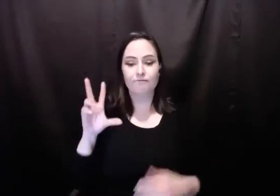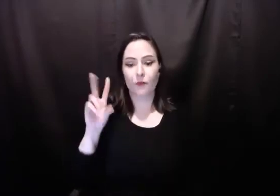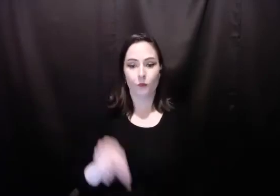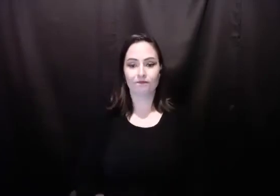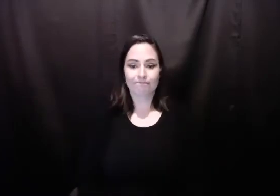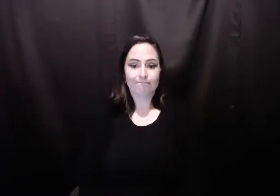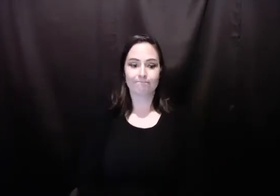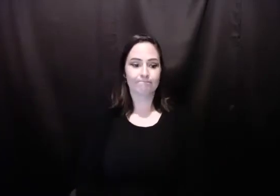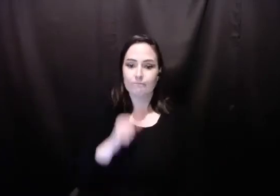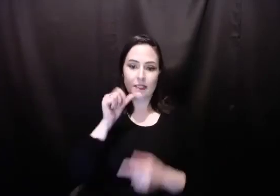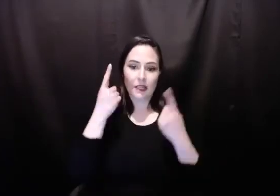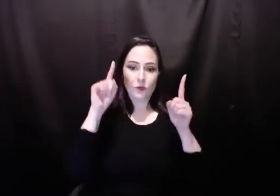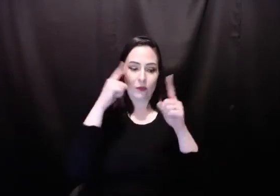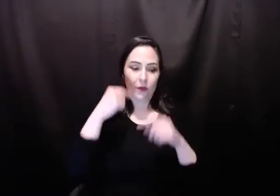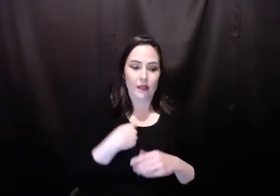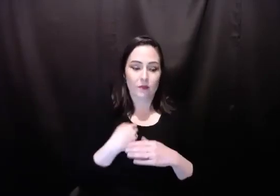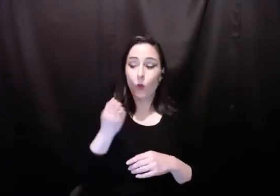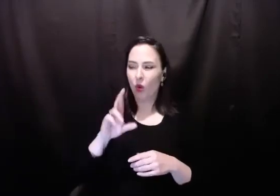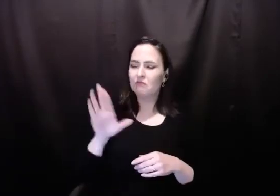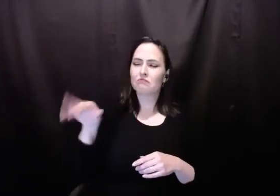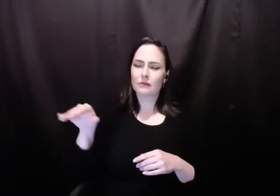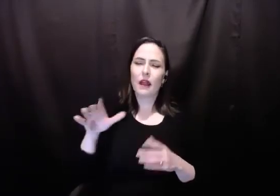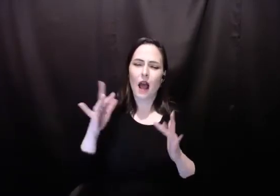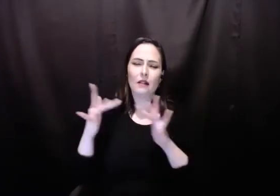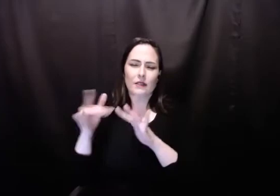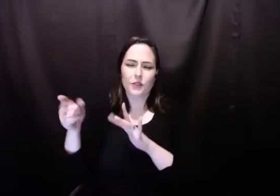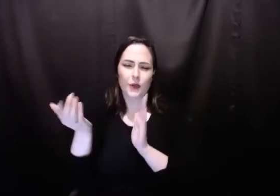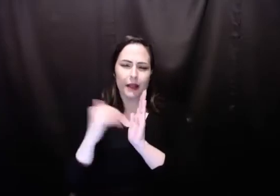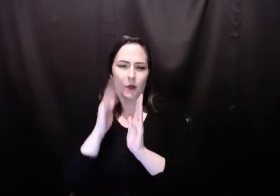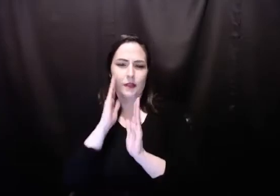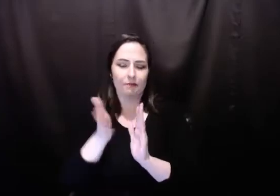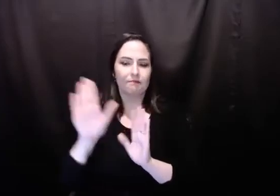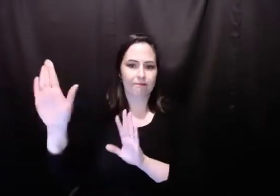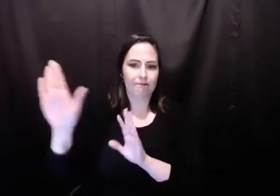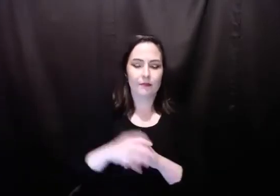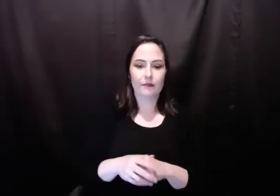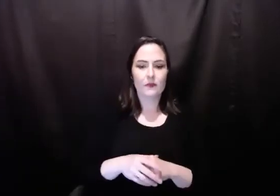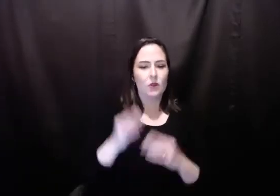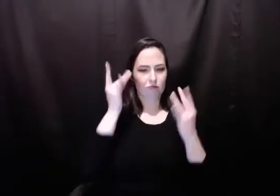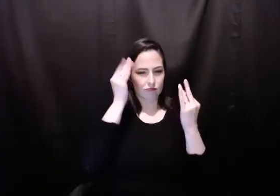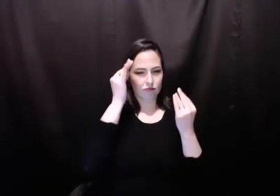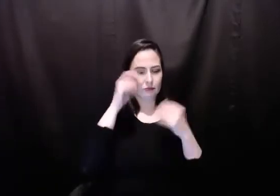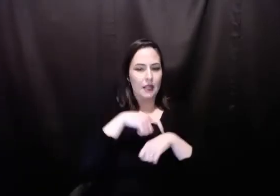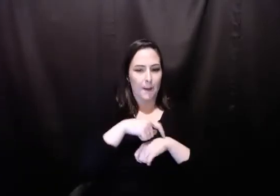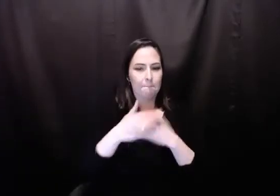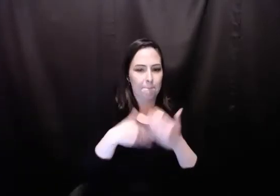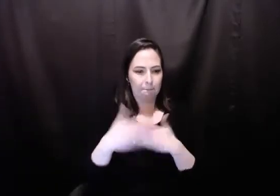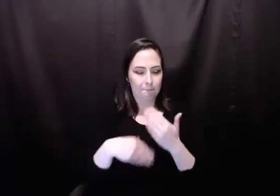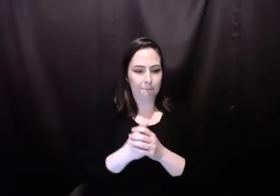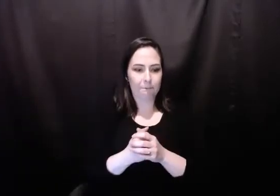think. This nun that used to teach next to me, Sister Kristen, what a doll. She had up in her classroom this quote.